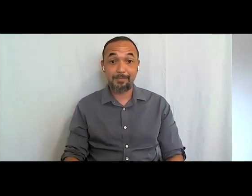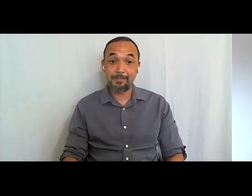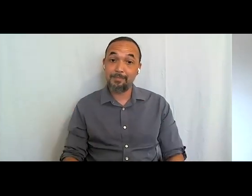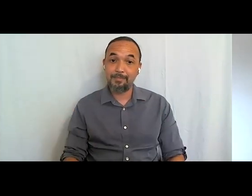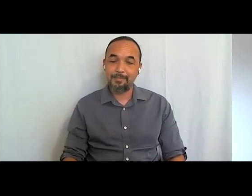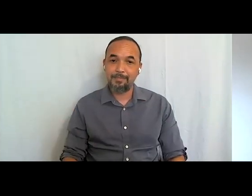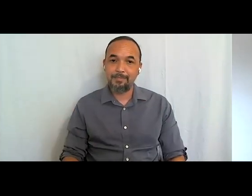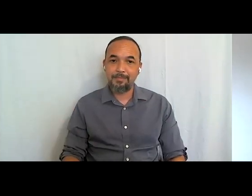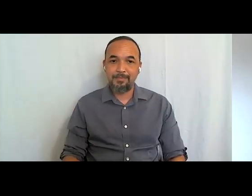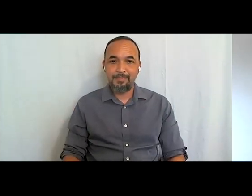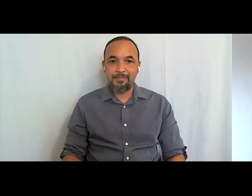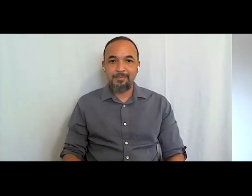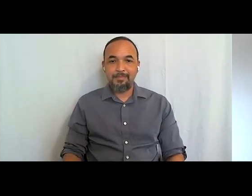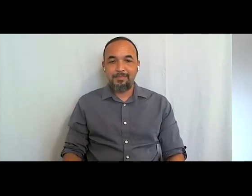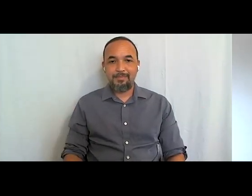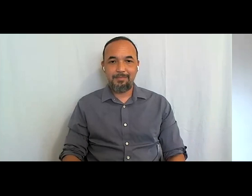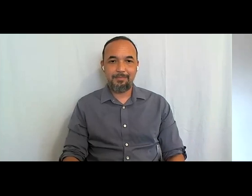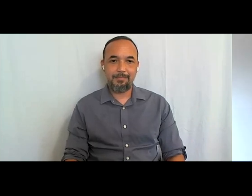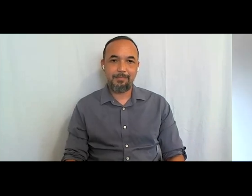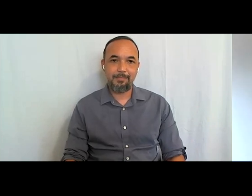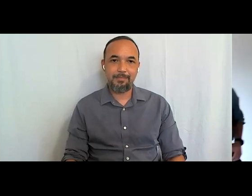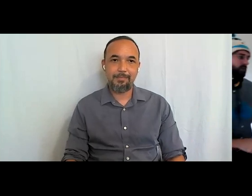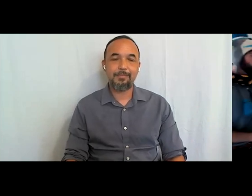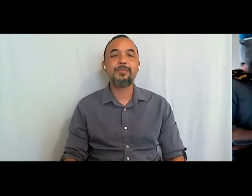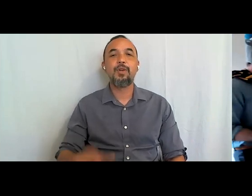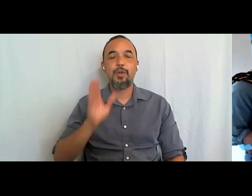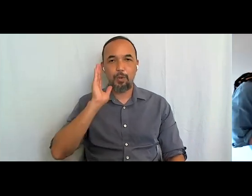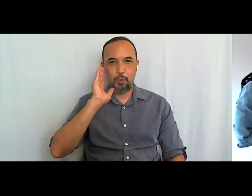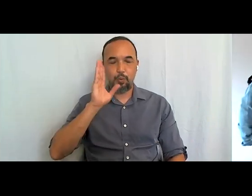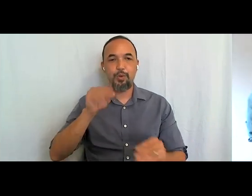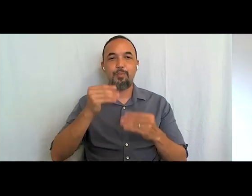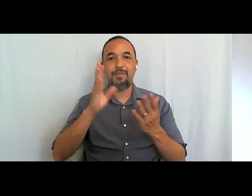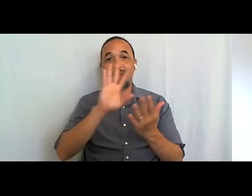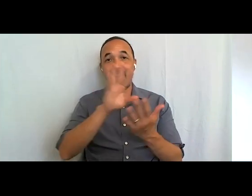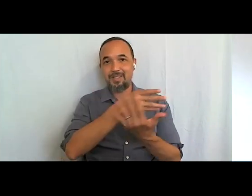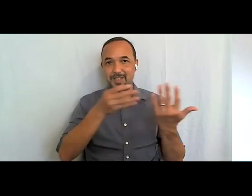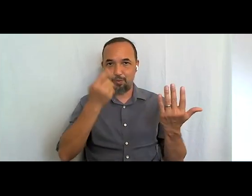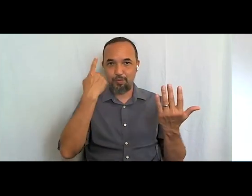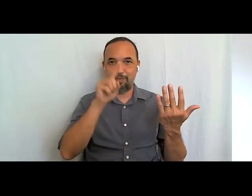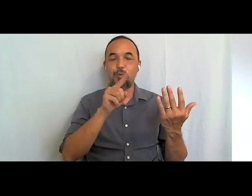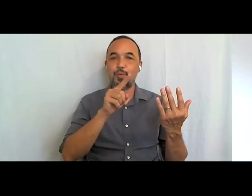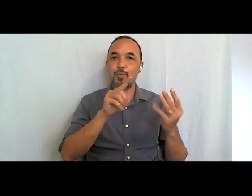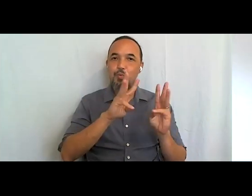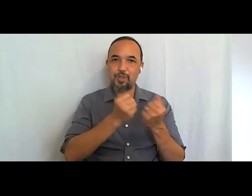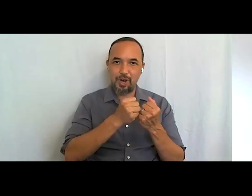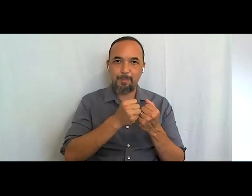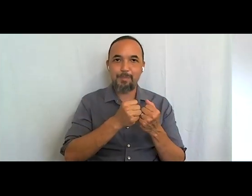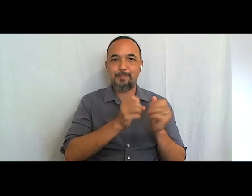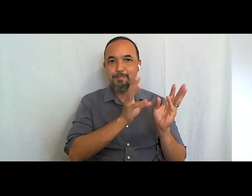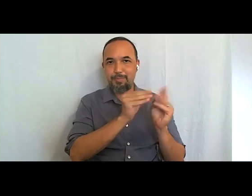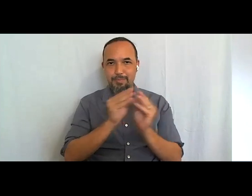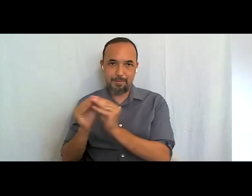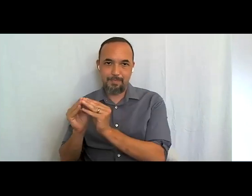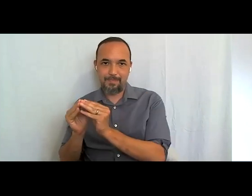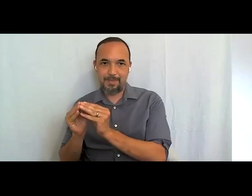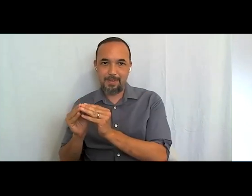All right, you will be getting a schedule of the panels, hopefully in advance, maybe not,